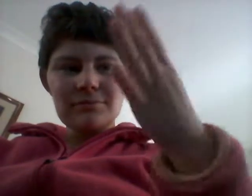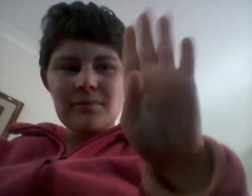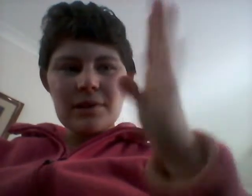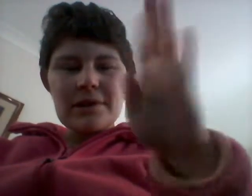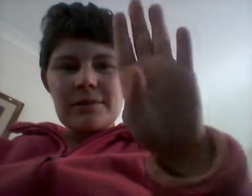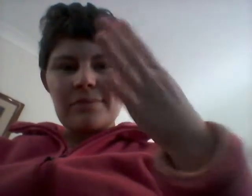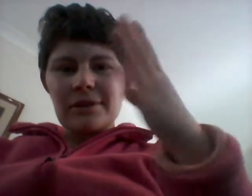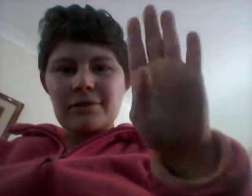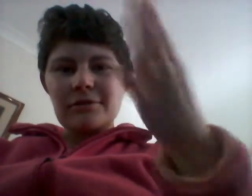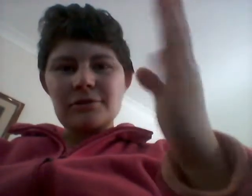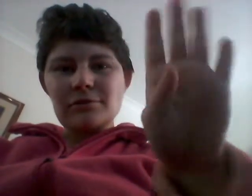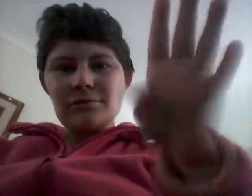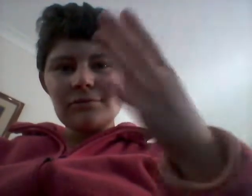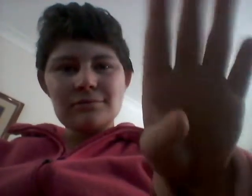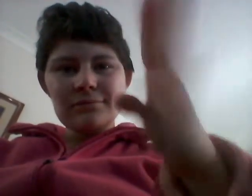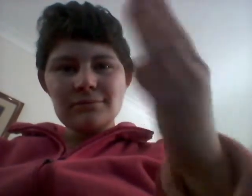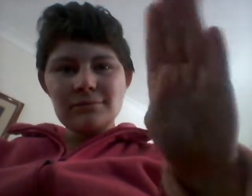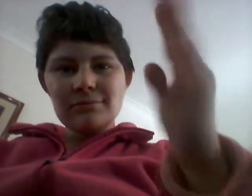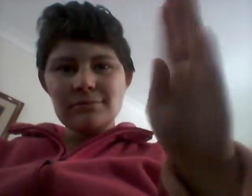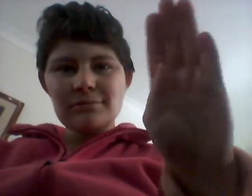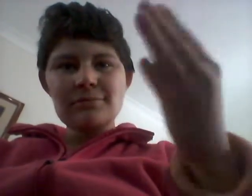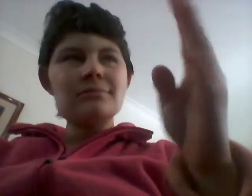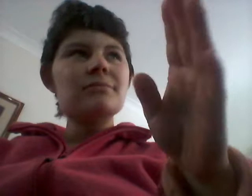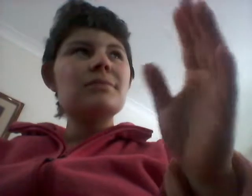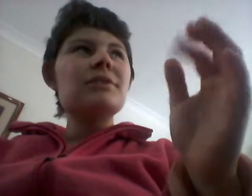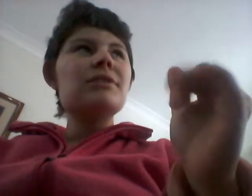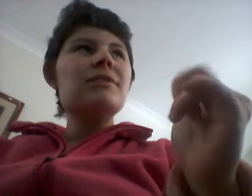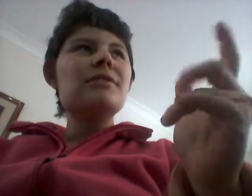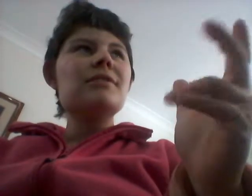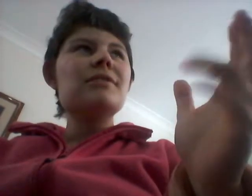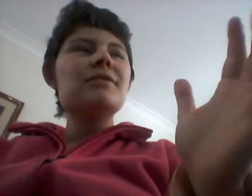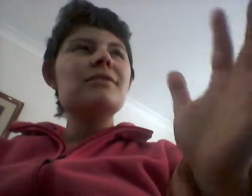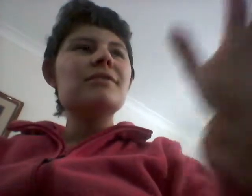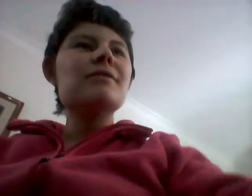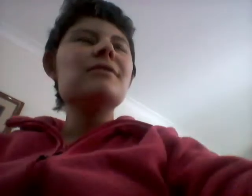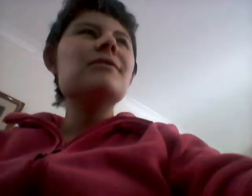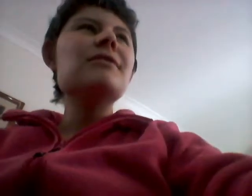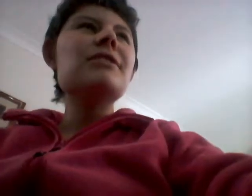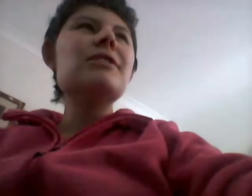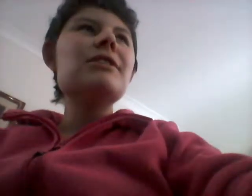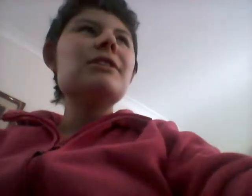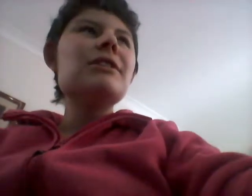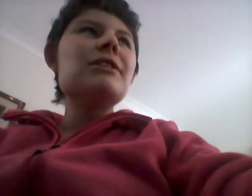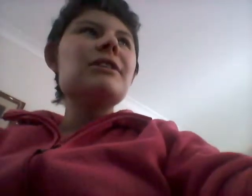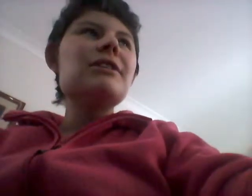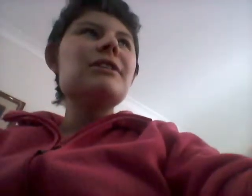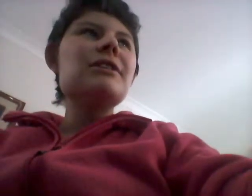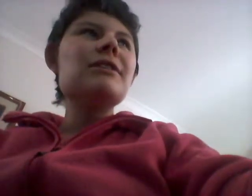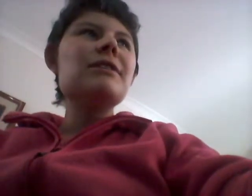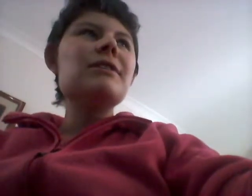That's super blue. Easy. Blue. Next, we're gonna do Yellow. Can you guess what